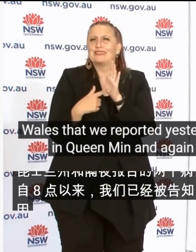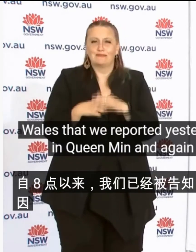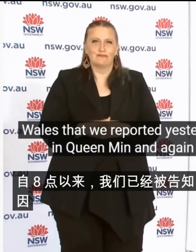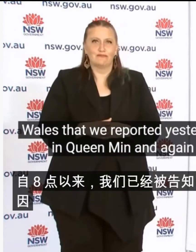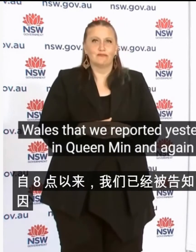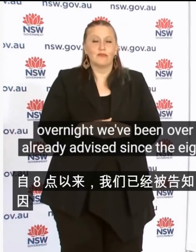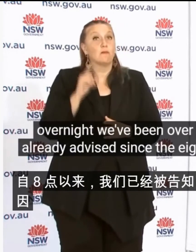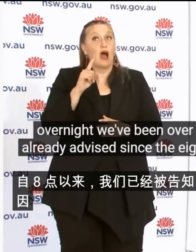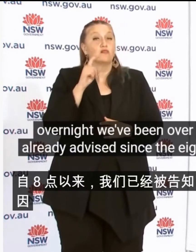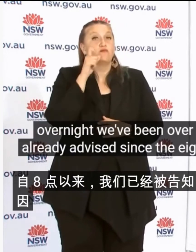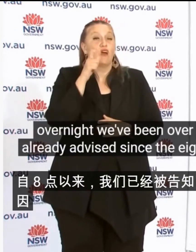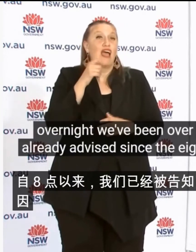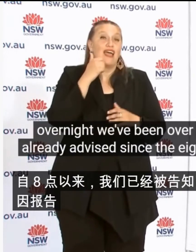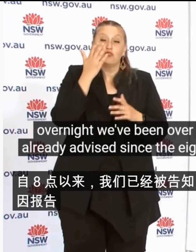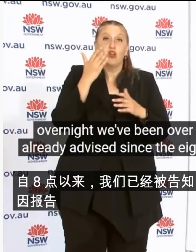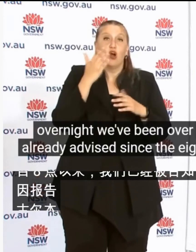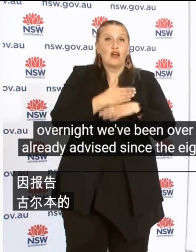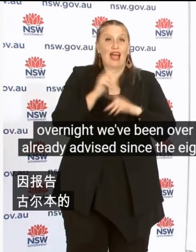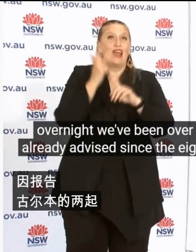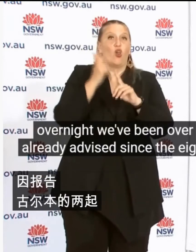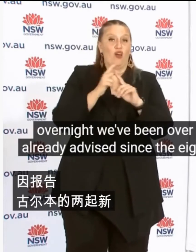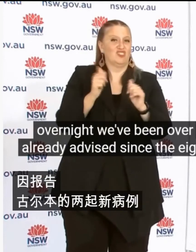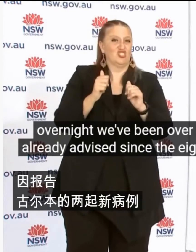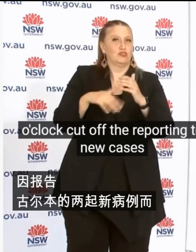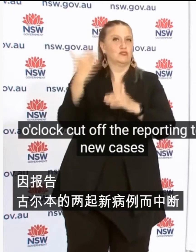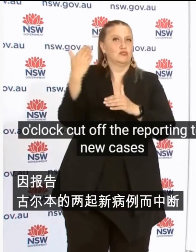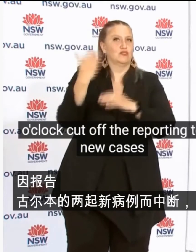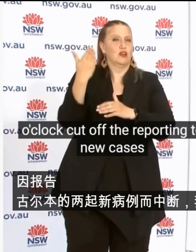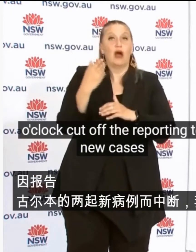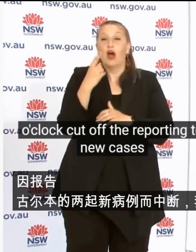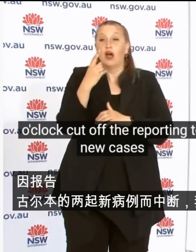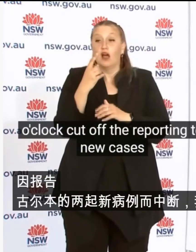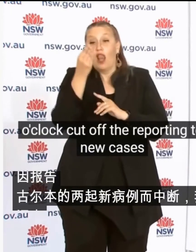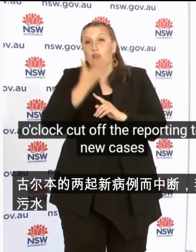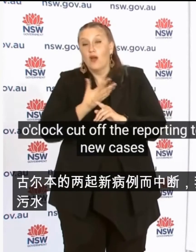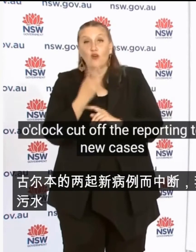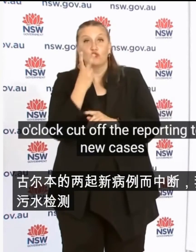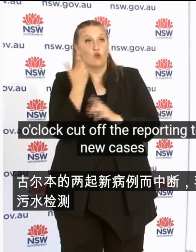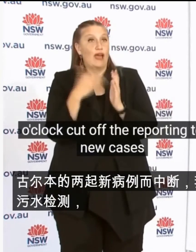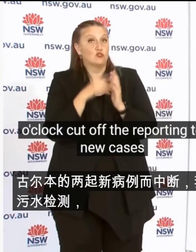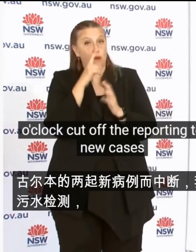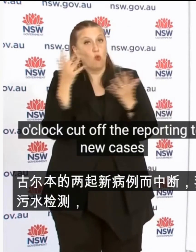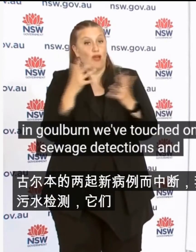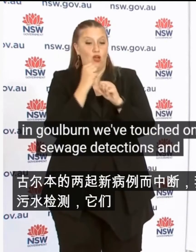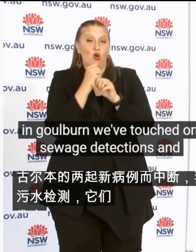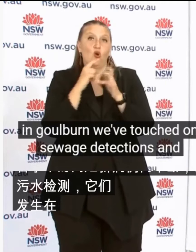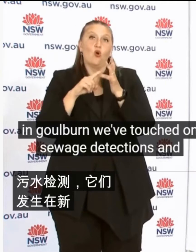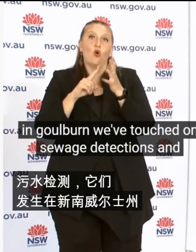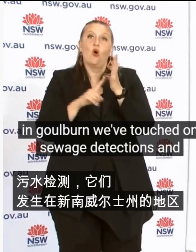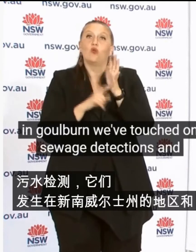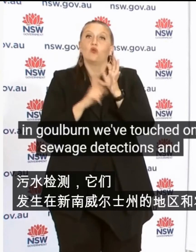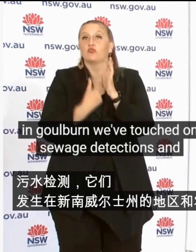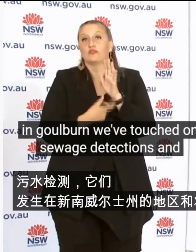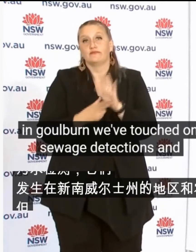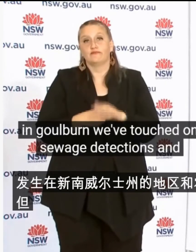since the 8 o'clock cut-off for reporting 2 new cases in Goulburn. We've touched on sewage detections, and they're happening right